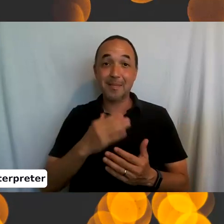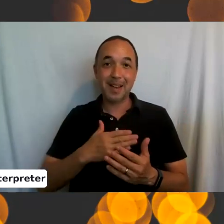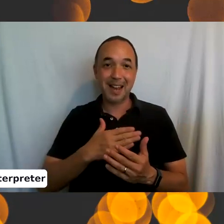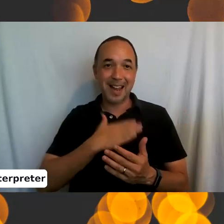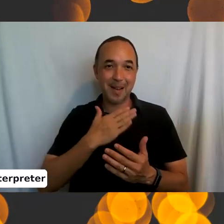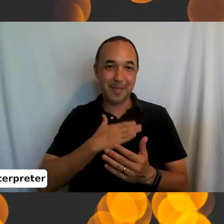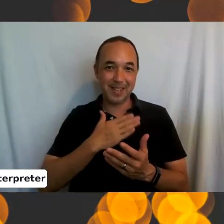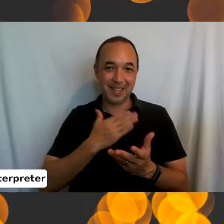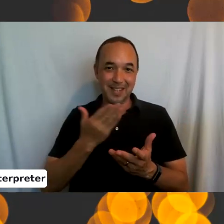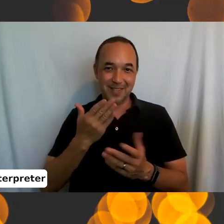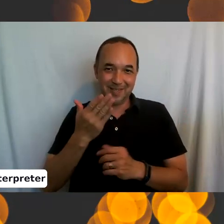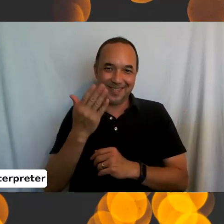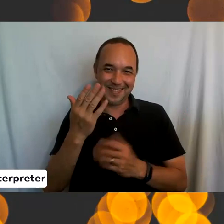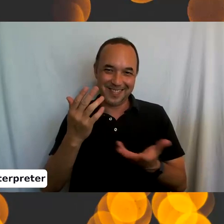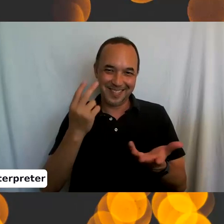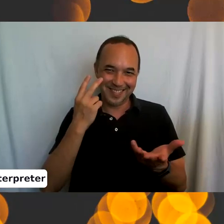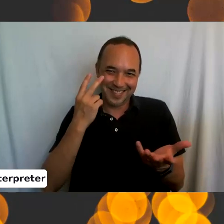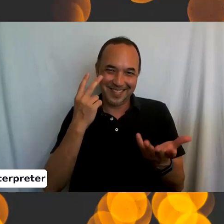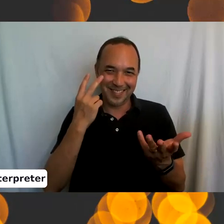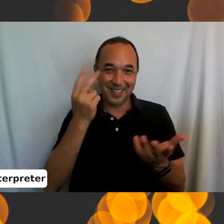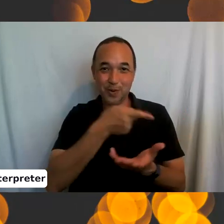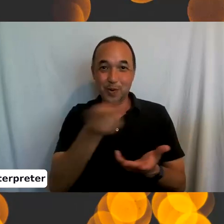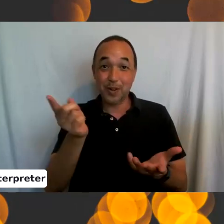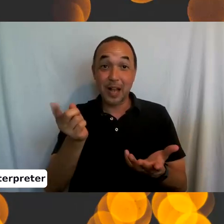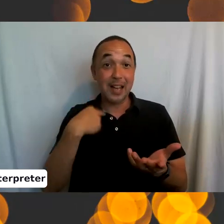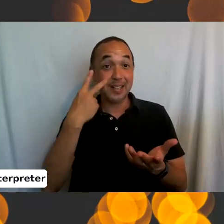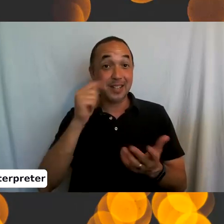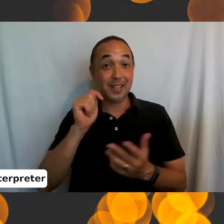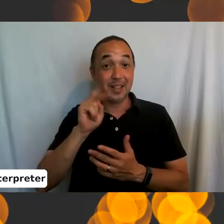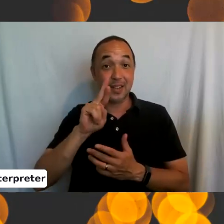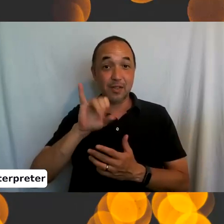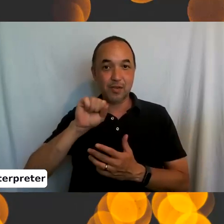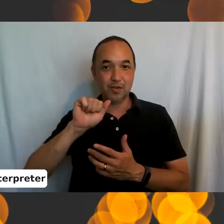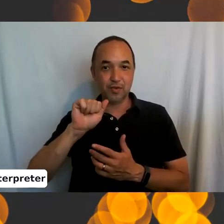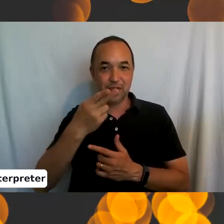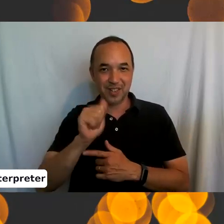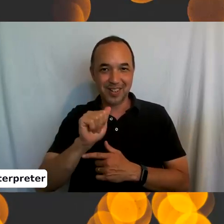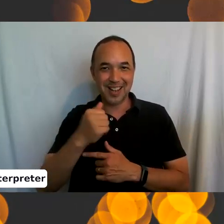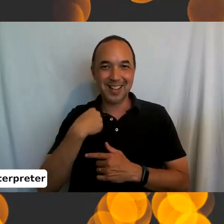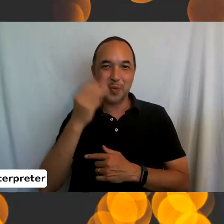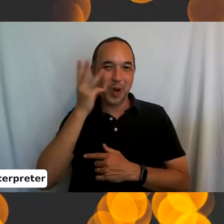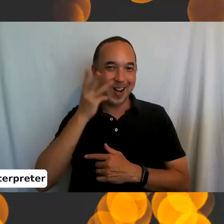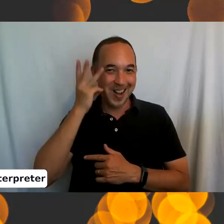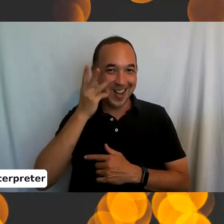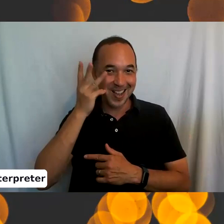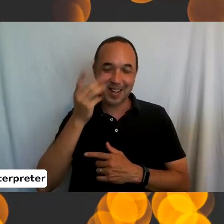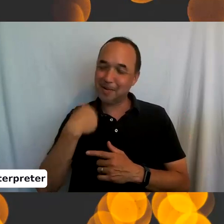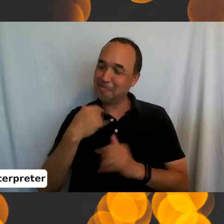has wine. So cheers, of course. This is my Stanley Hotel cup. I brought this for,